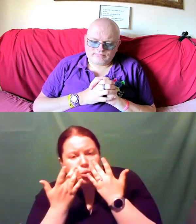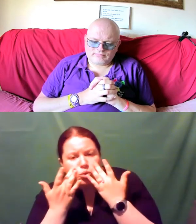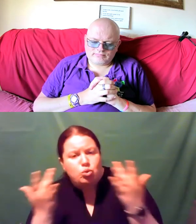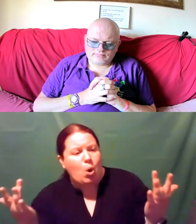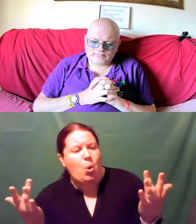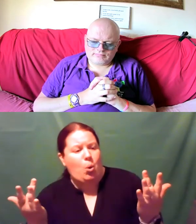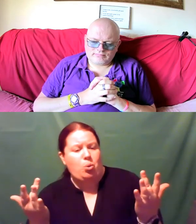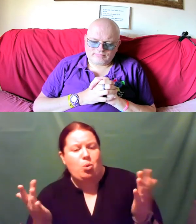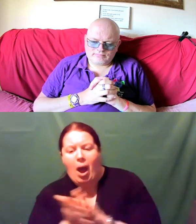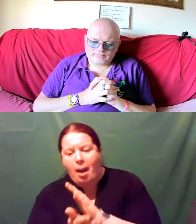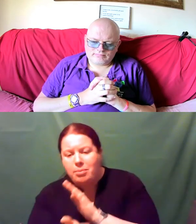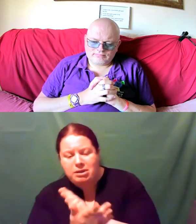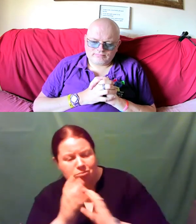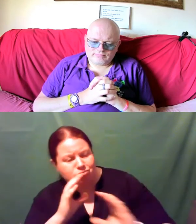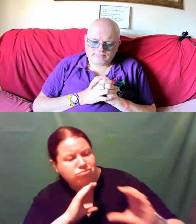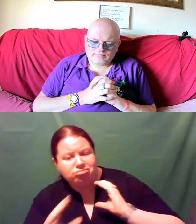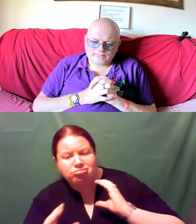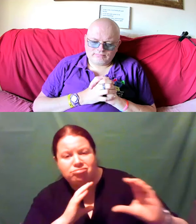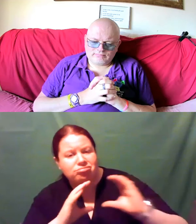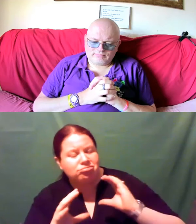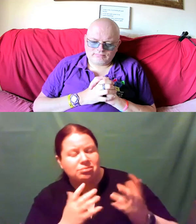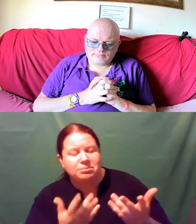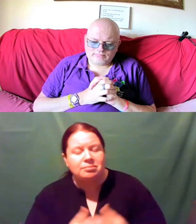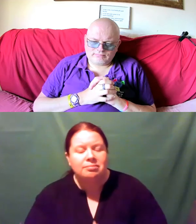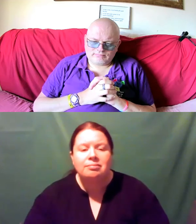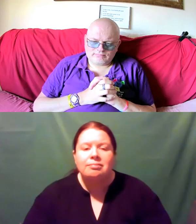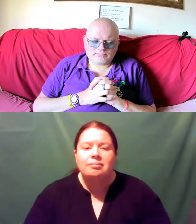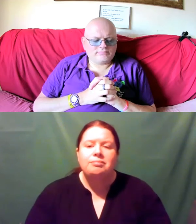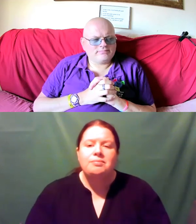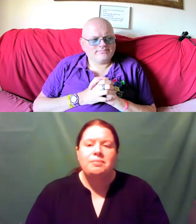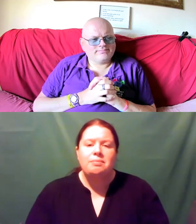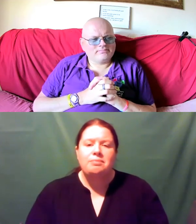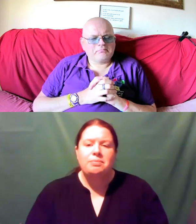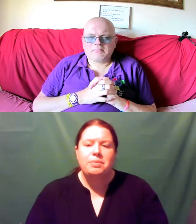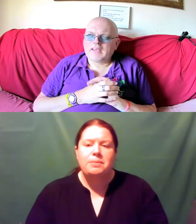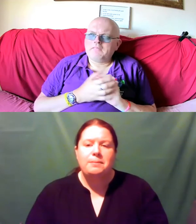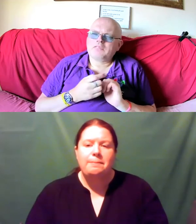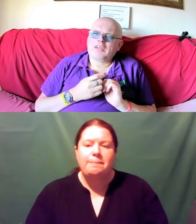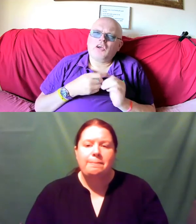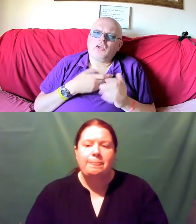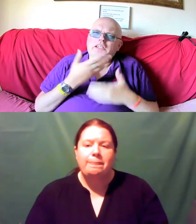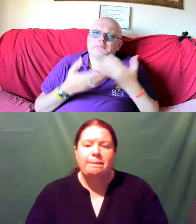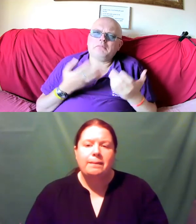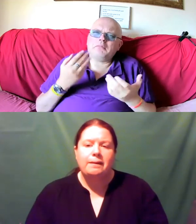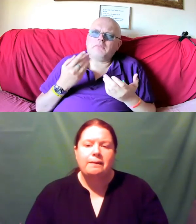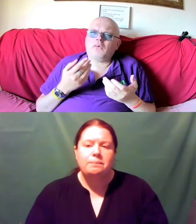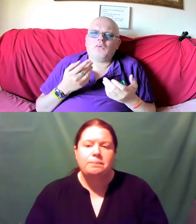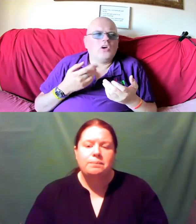to have conversations at an open table? I think we've touched on it to begin with the question about